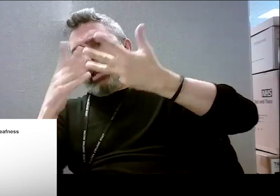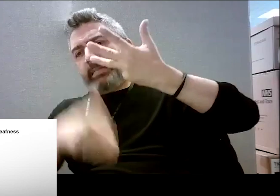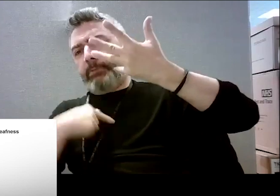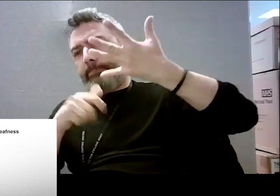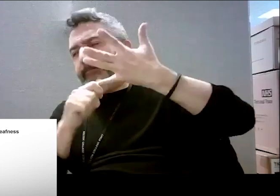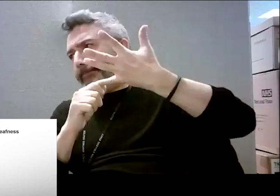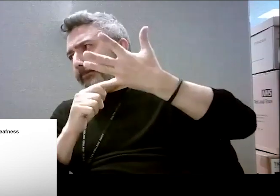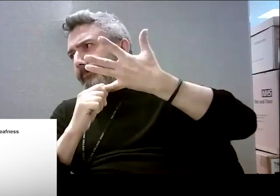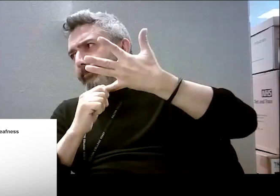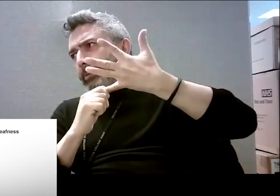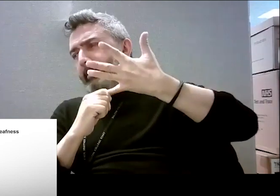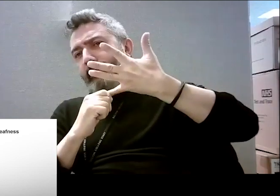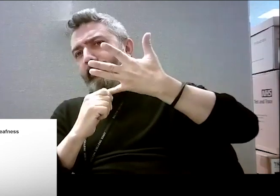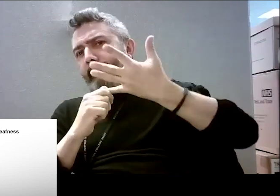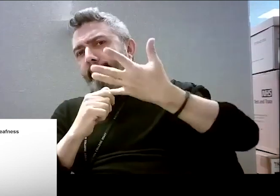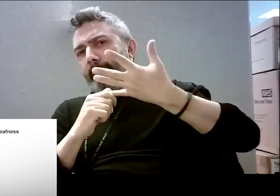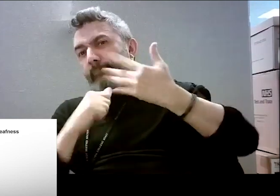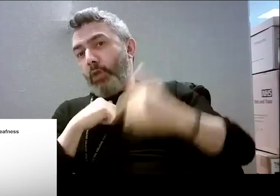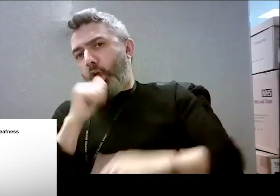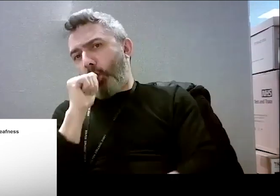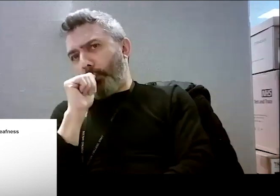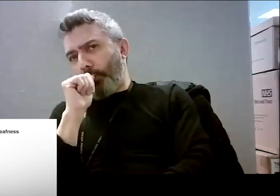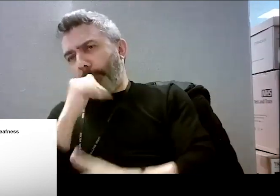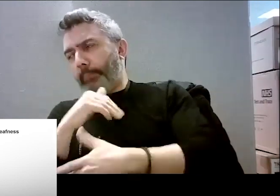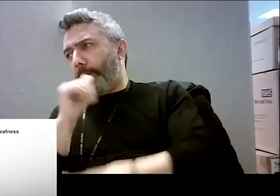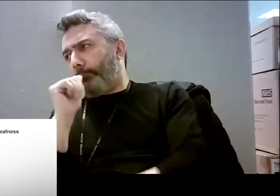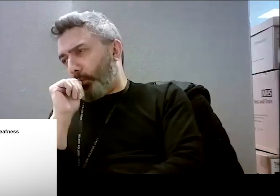2 older brothers, 2 older sisters.